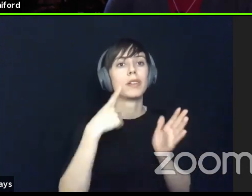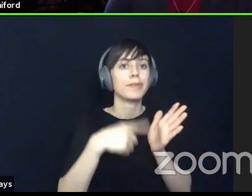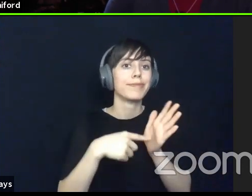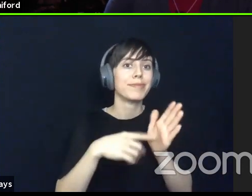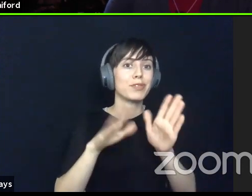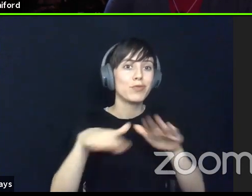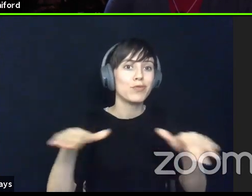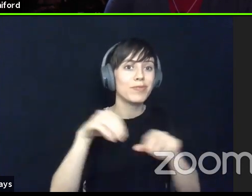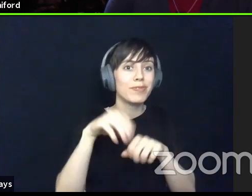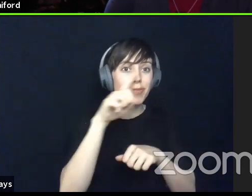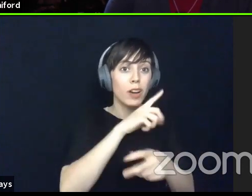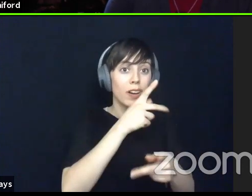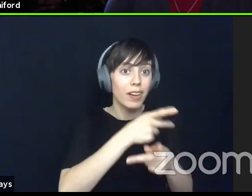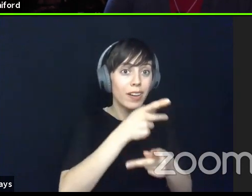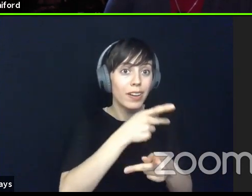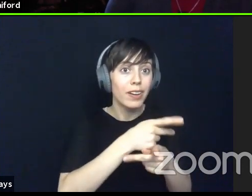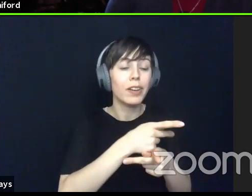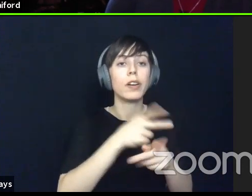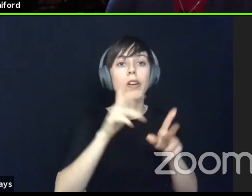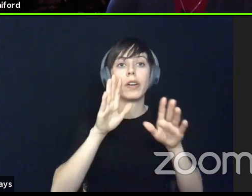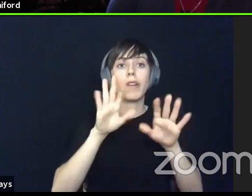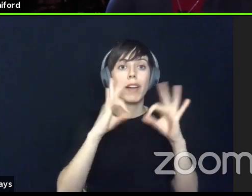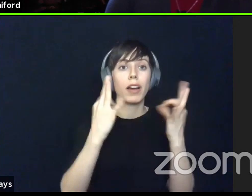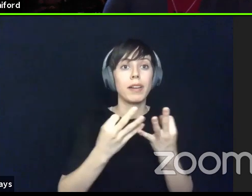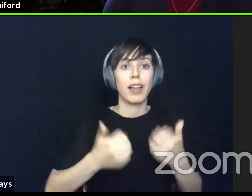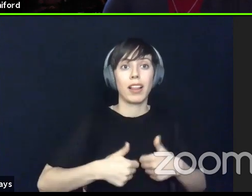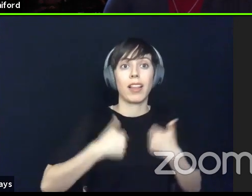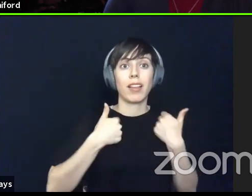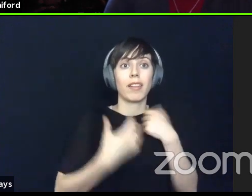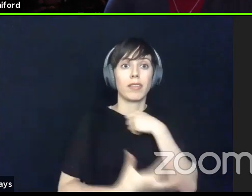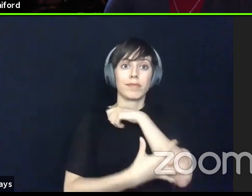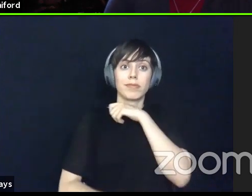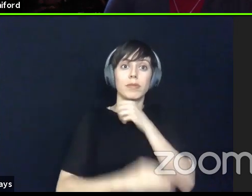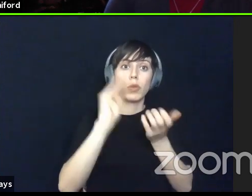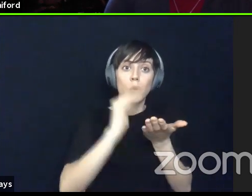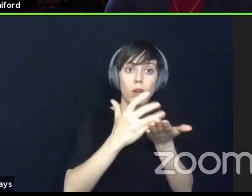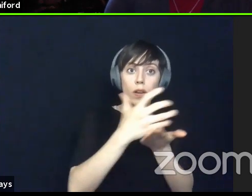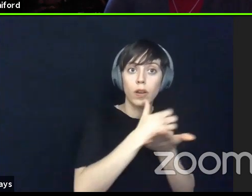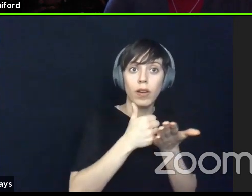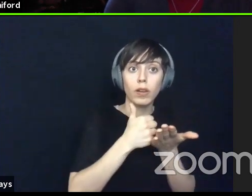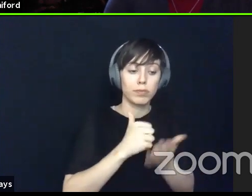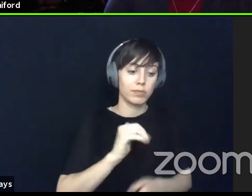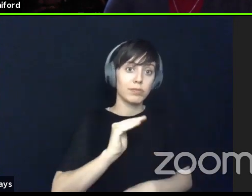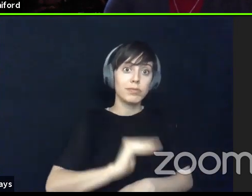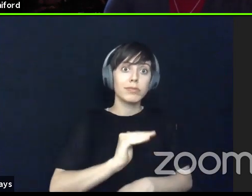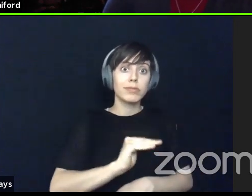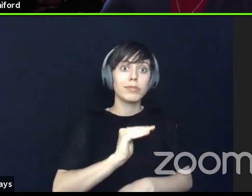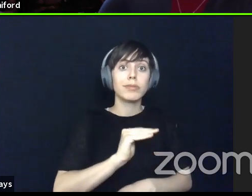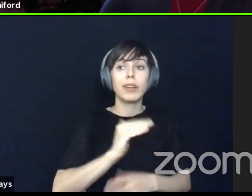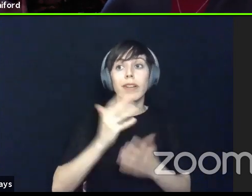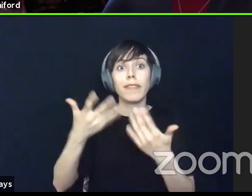for families that live in poverty, a hungry child or a child that doesn't have anywhere to go after school, or if that park is